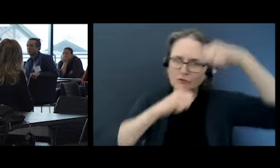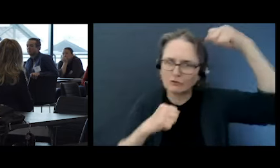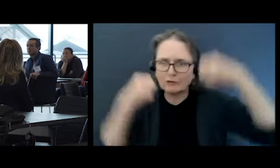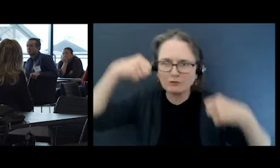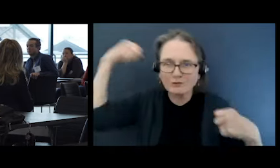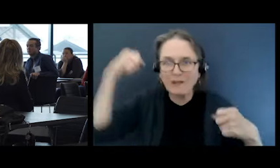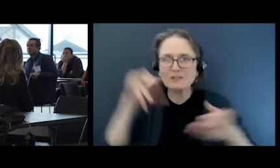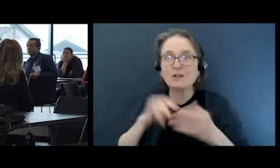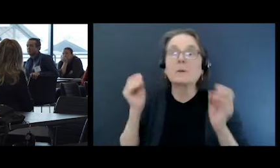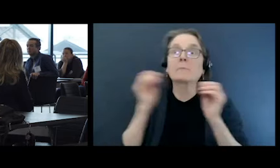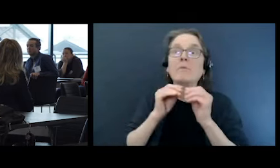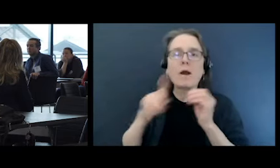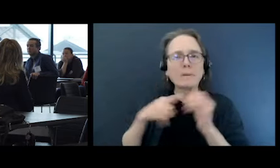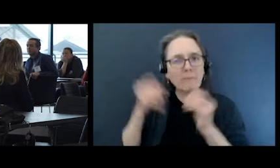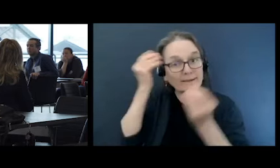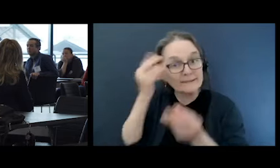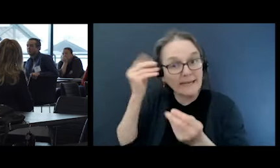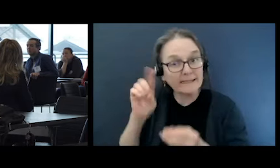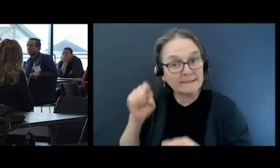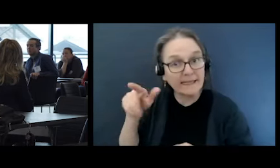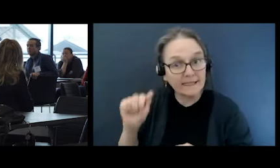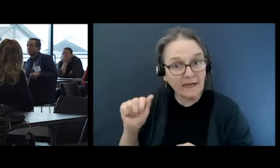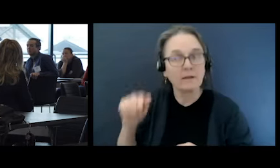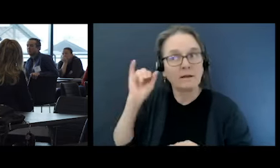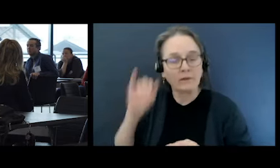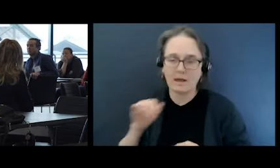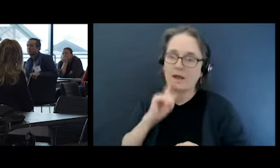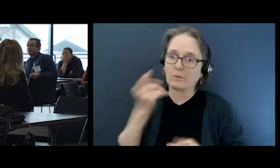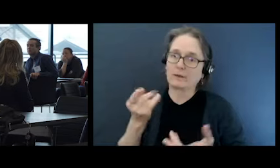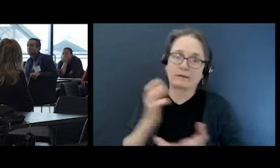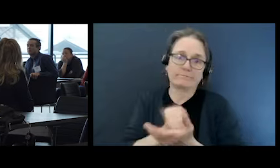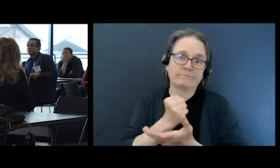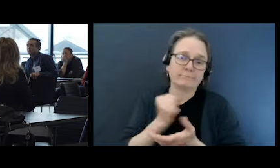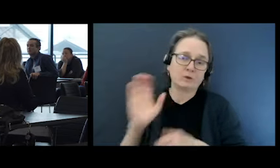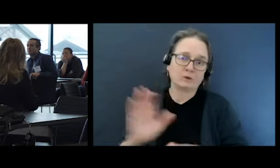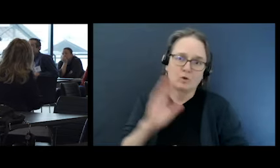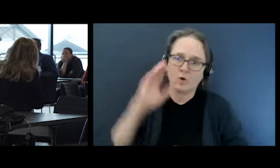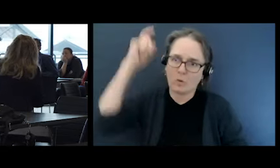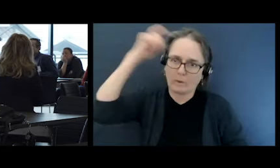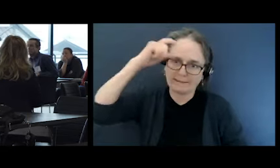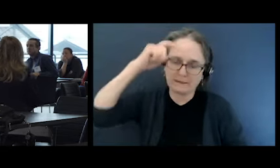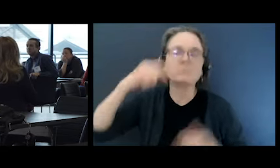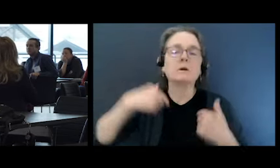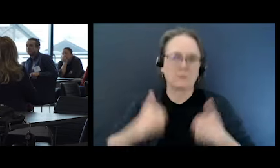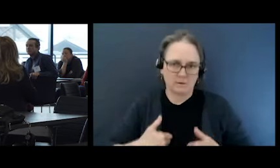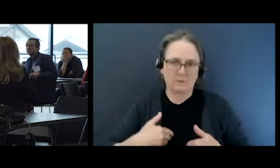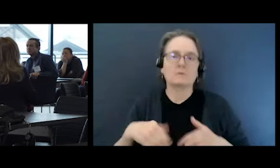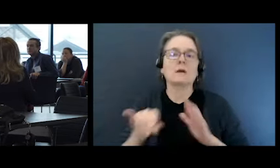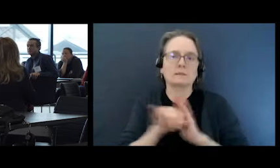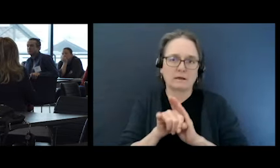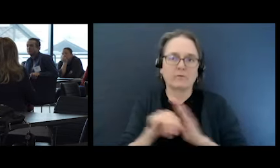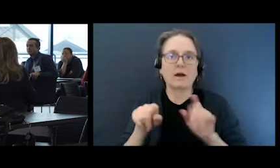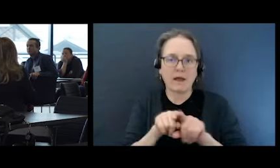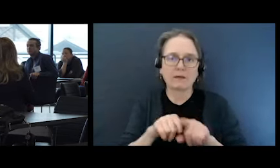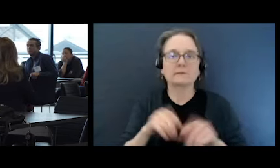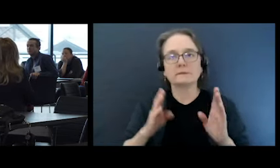planning, and gain from the wisdom of the group. I do identify as a person with a wheelchair, or a disability using